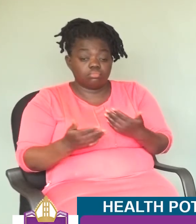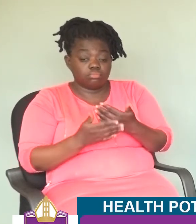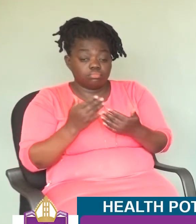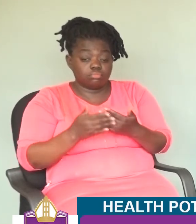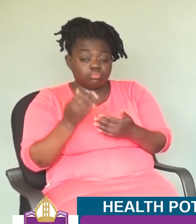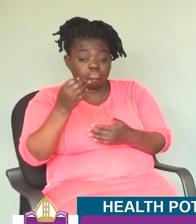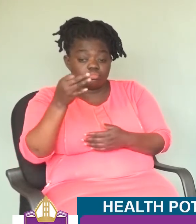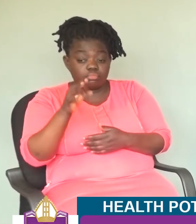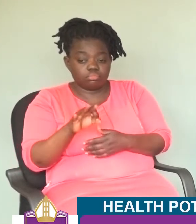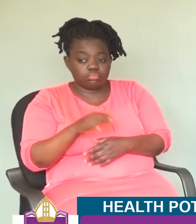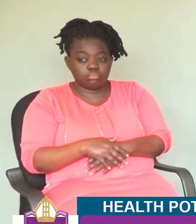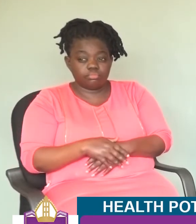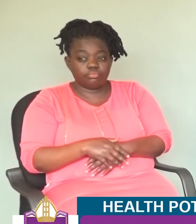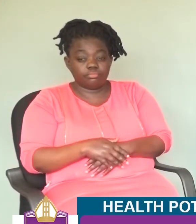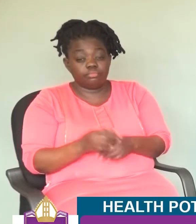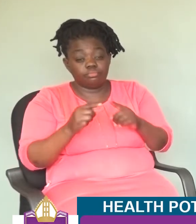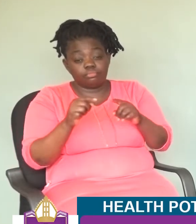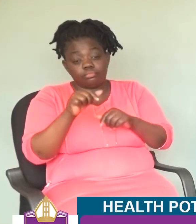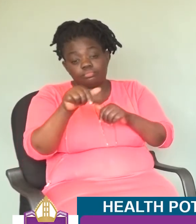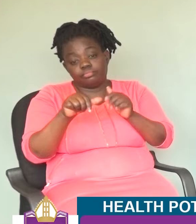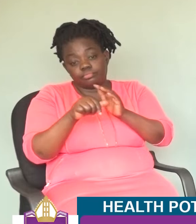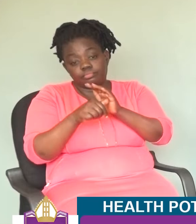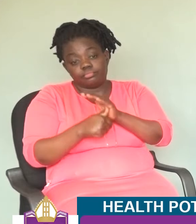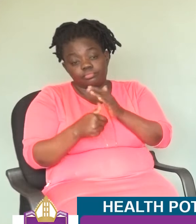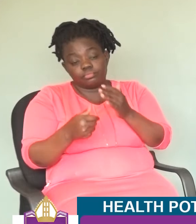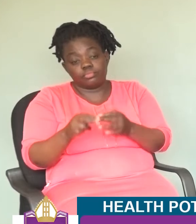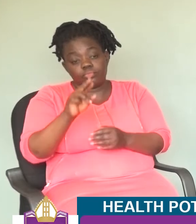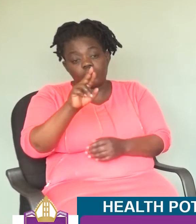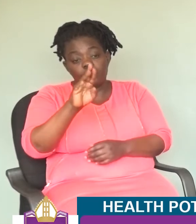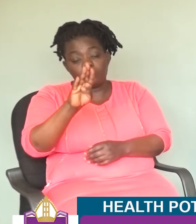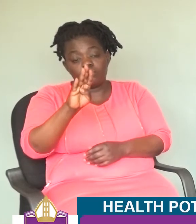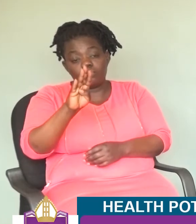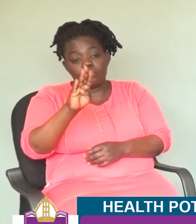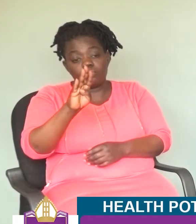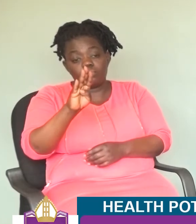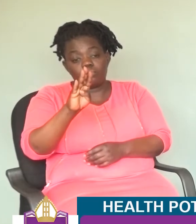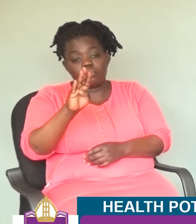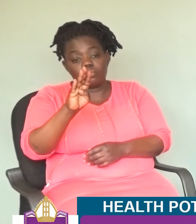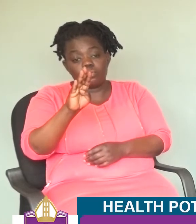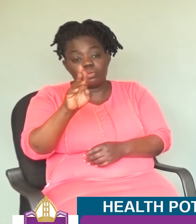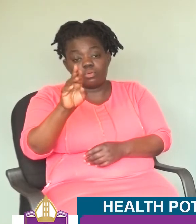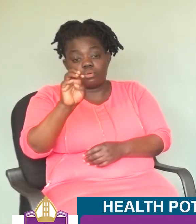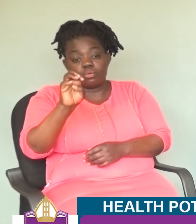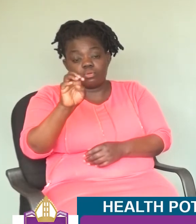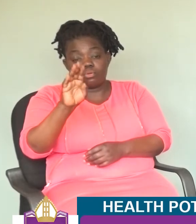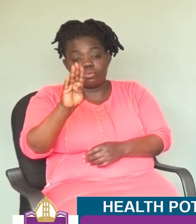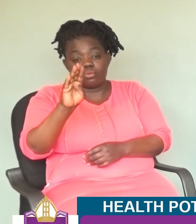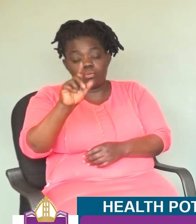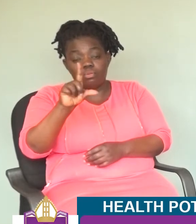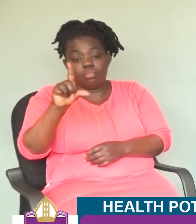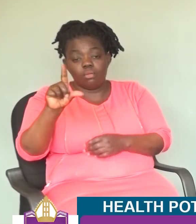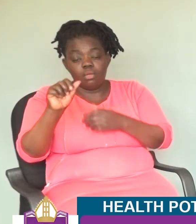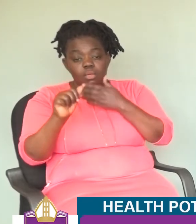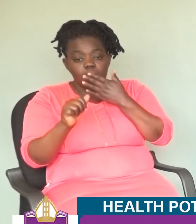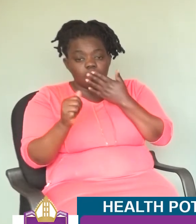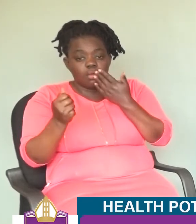very well. And then, unfortunately, there are issues to do with the rubella. Okay, these non-communicable diseases, the rubella and the things like to